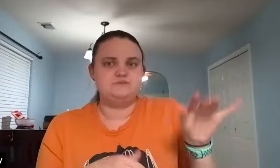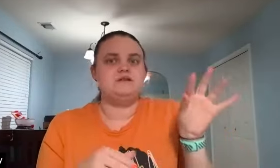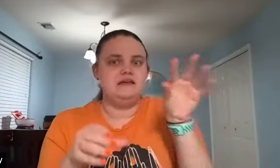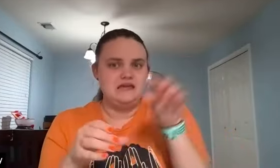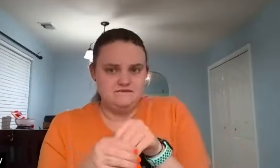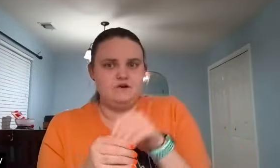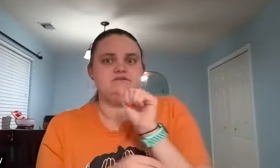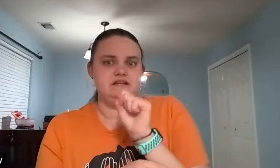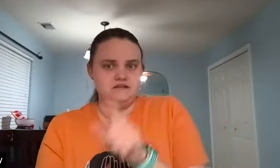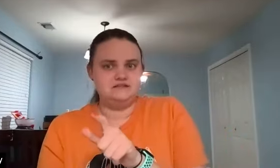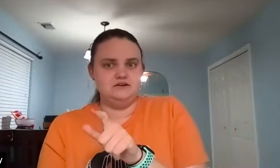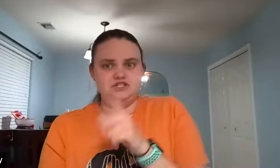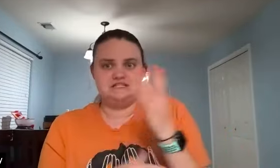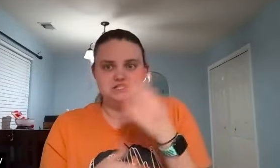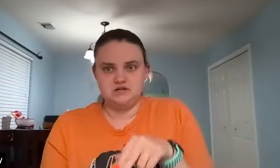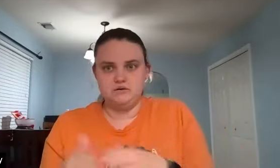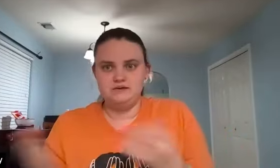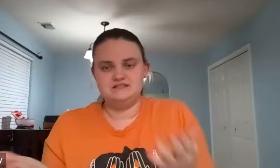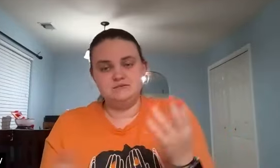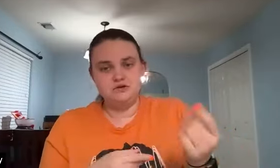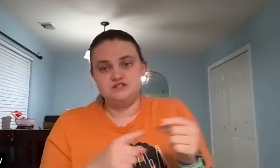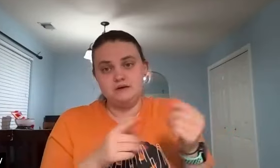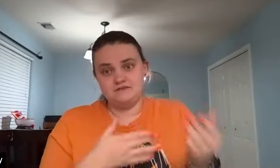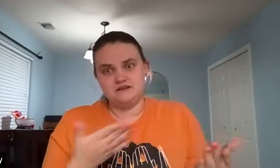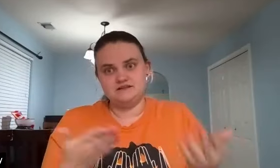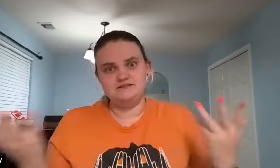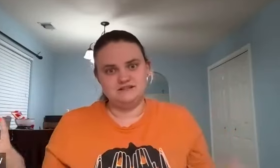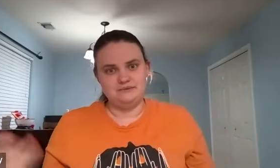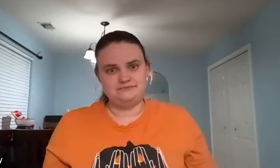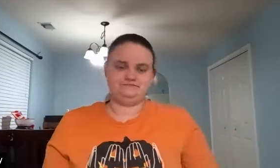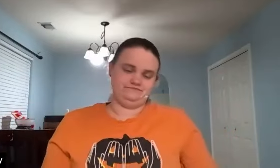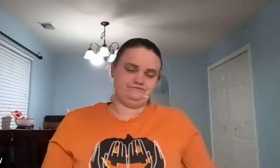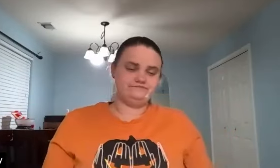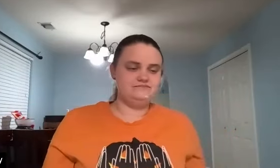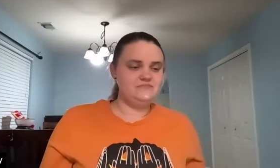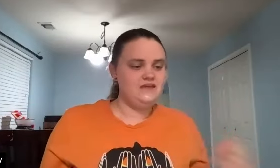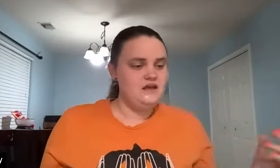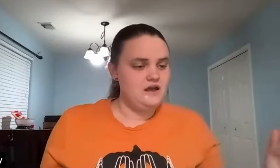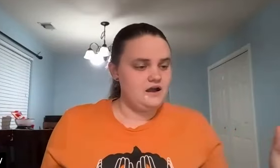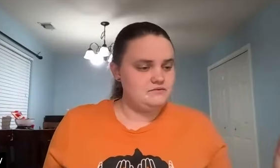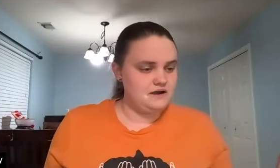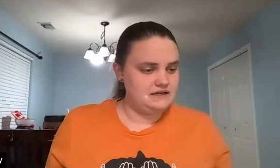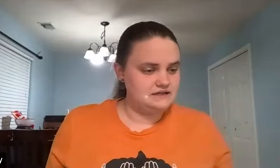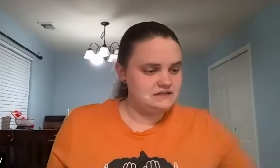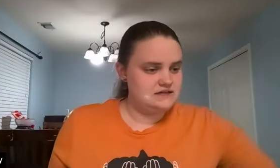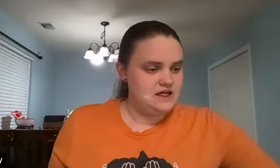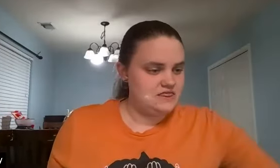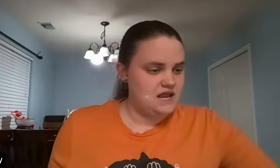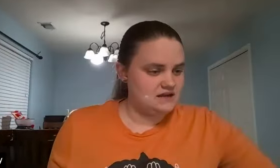spelling involved in ASL, just in general, because some words don't have signs. So, all right. The next